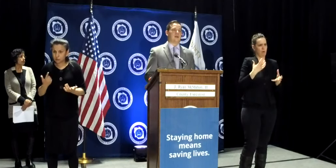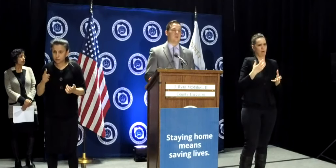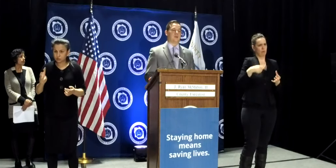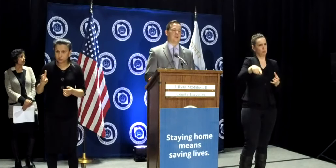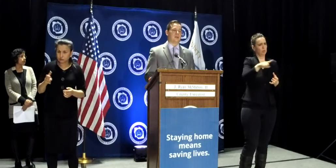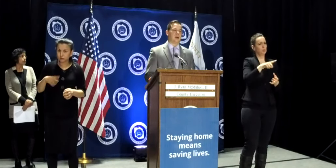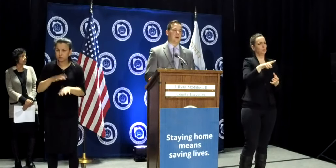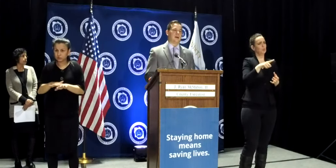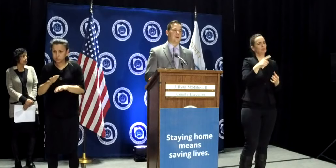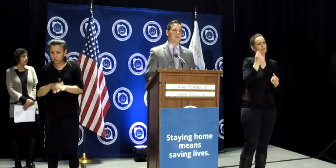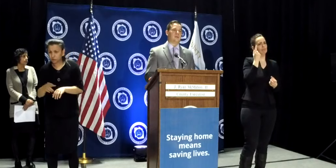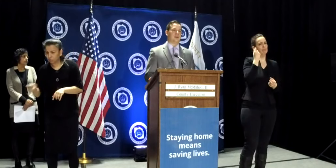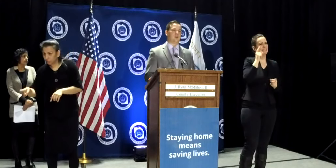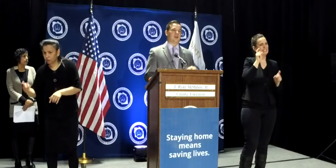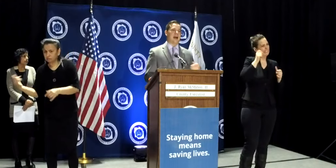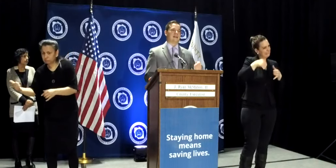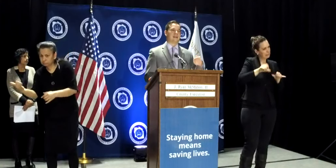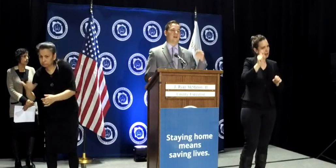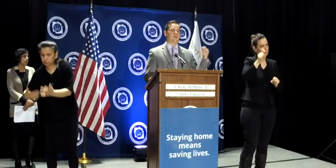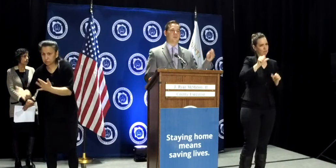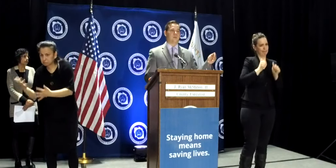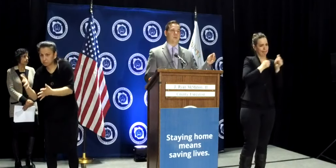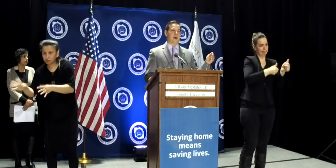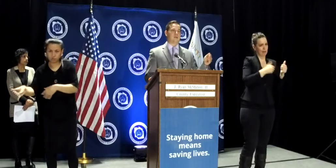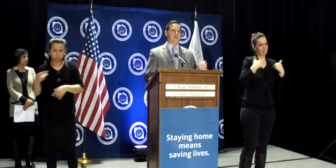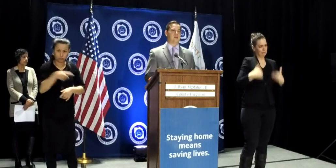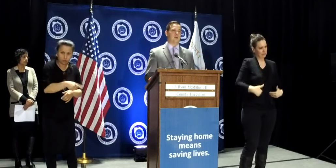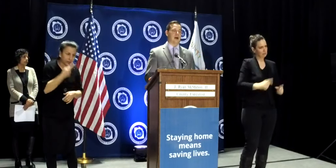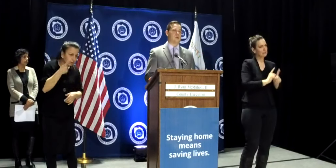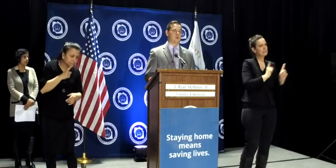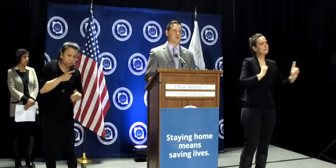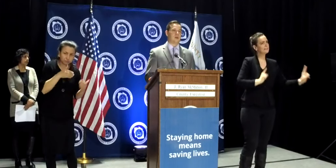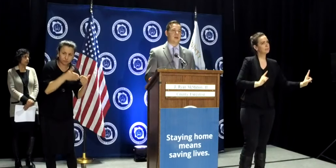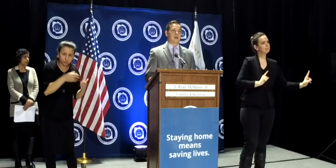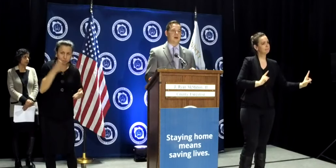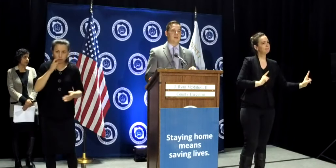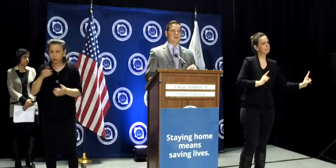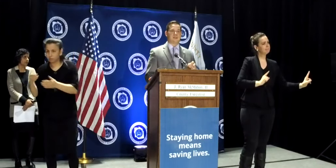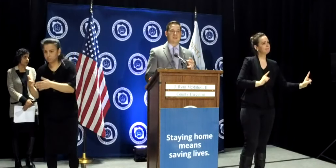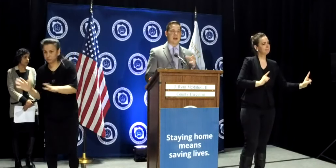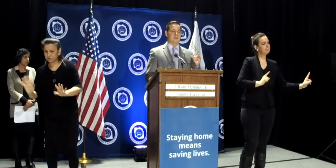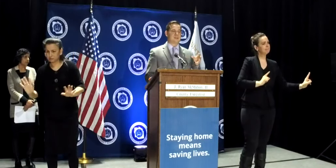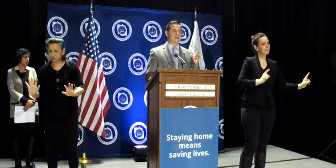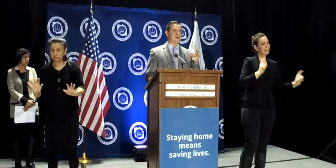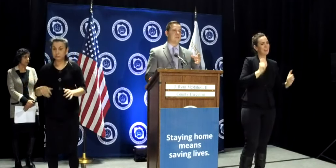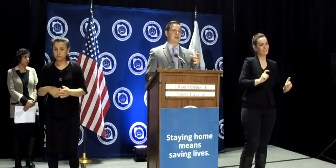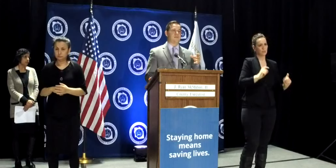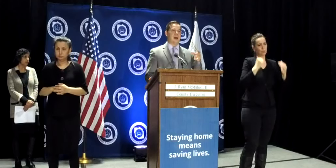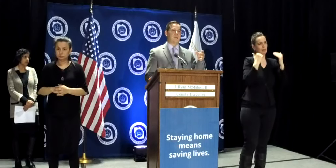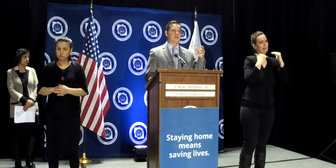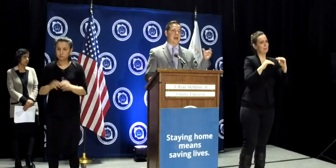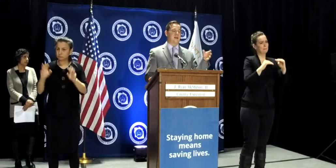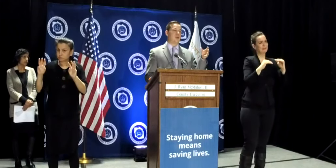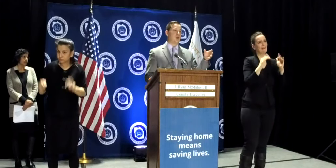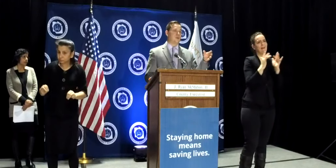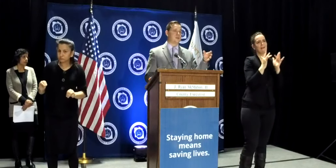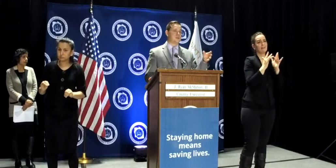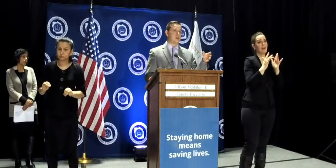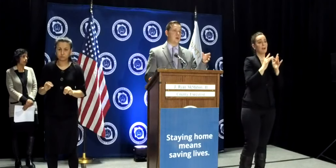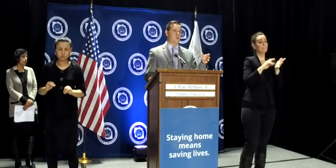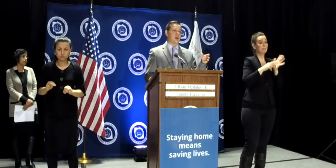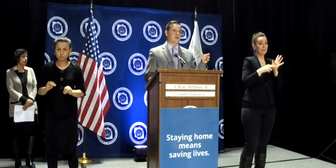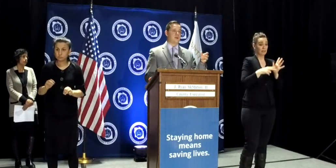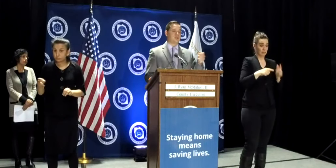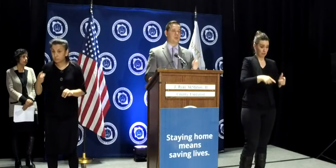not really limiting your contact with people outside your own household. This is common sense. That makes mom or dad